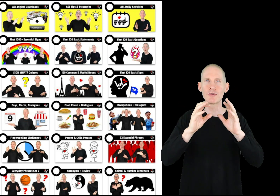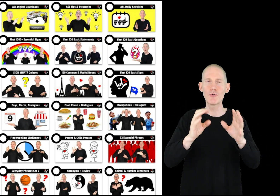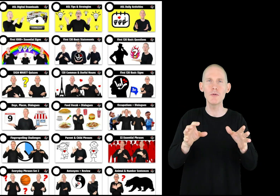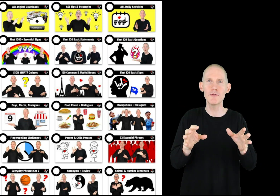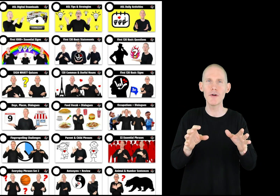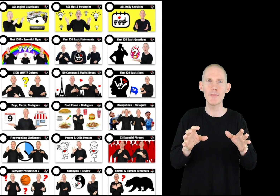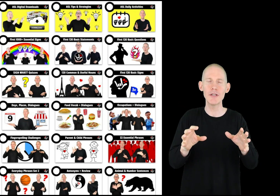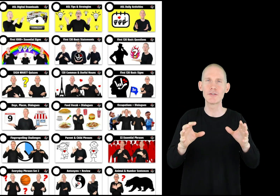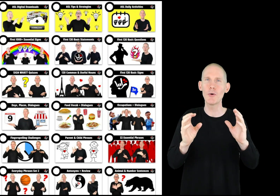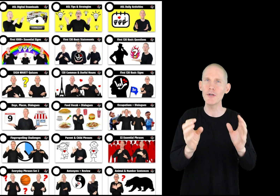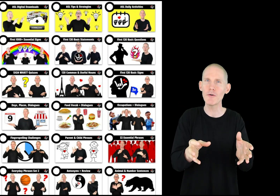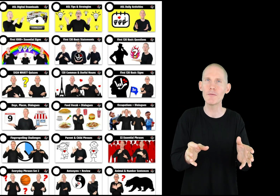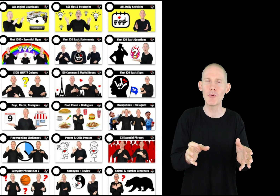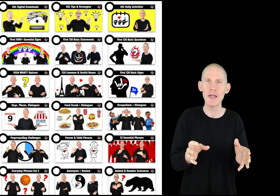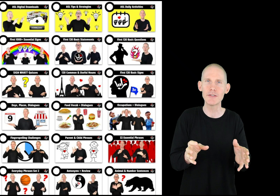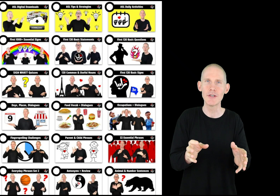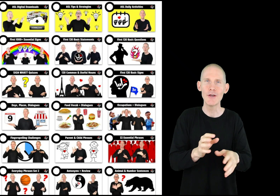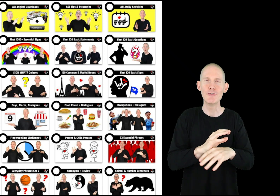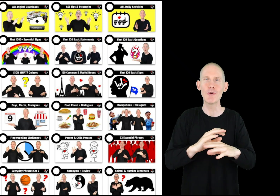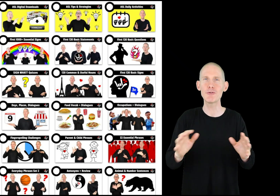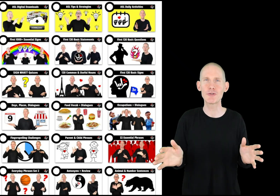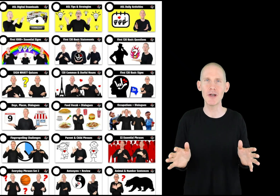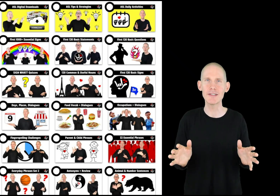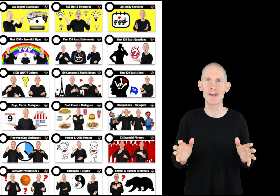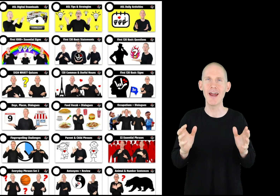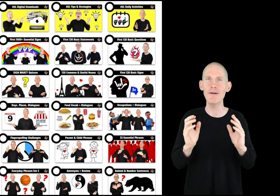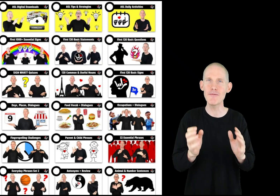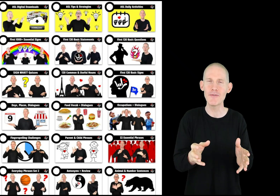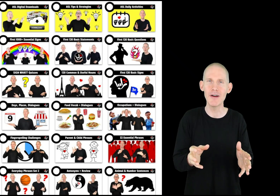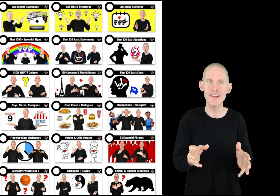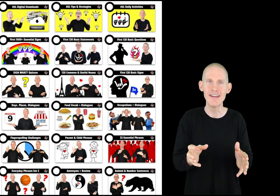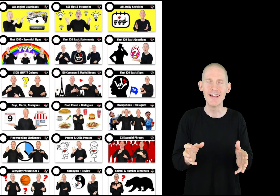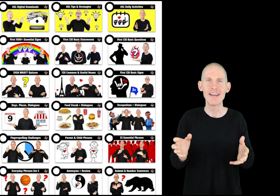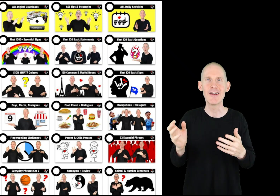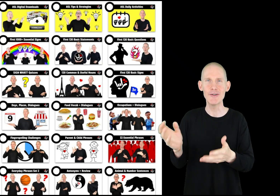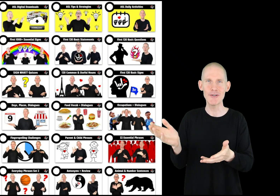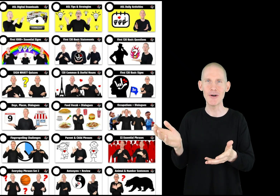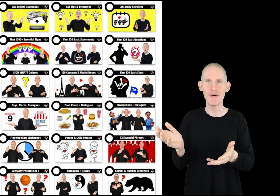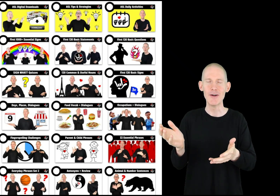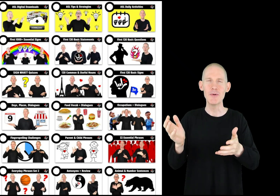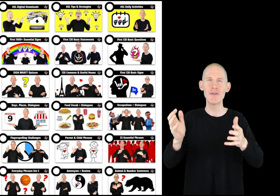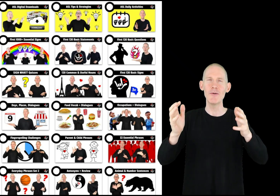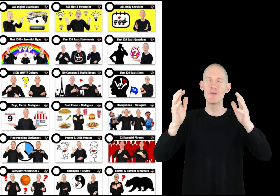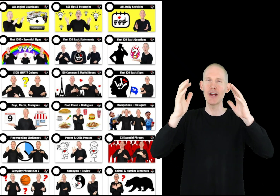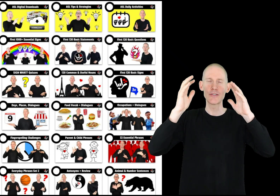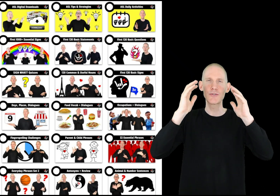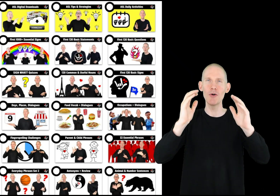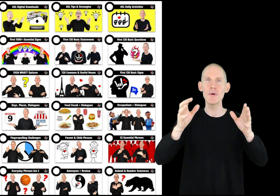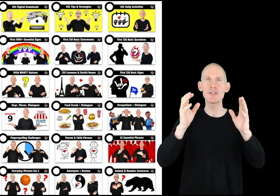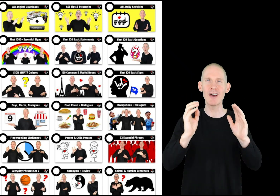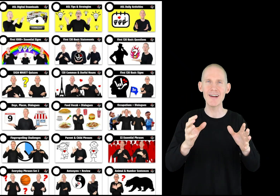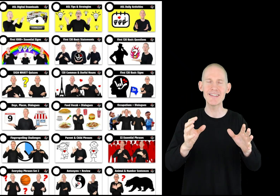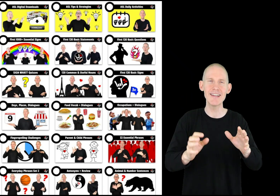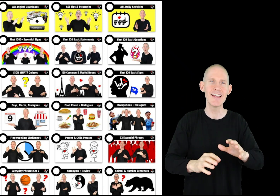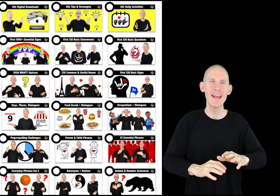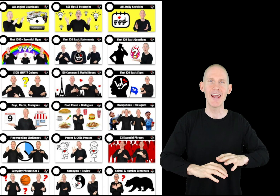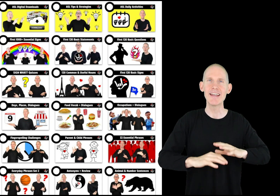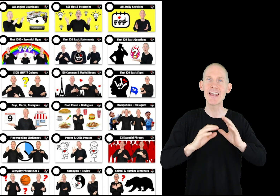school environment, is go at your own pace, no stress, have fun, here you go. We've got so much content, and